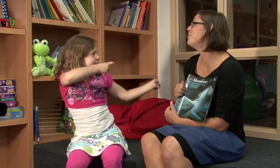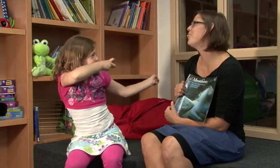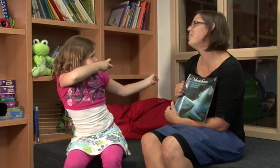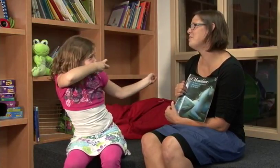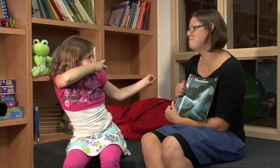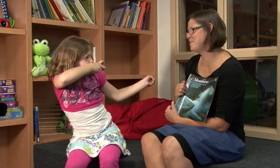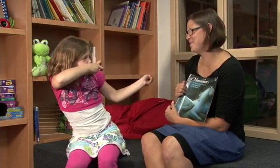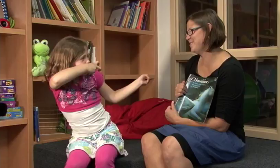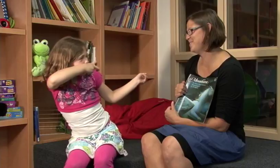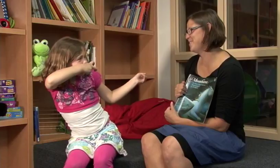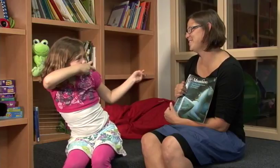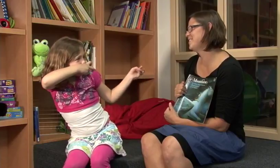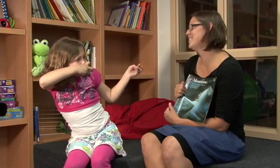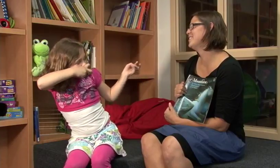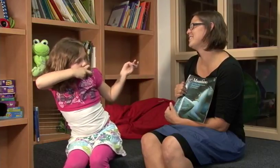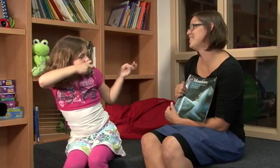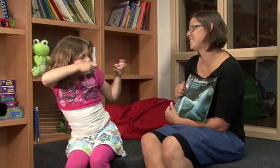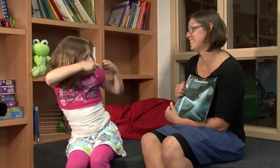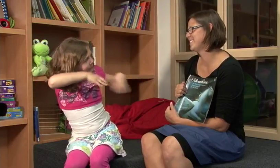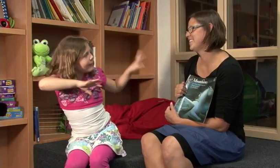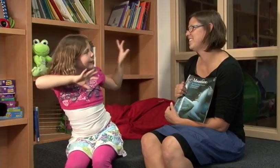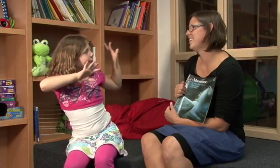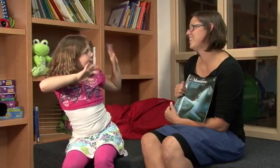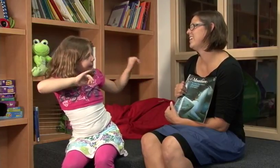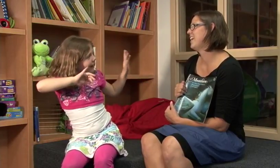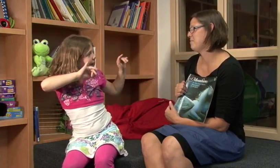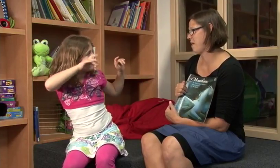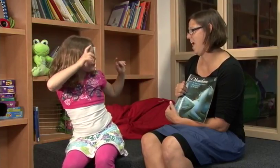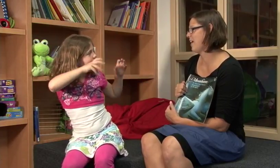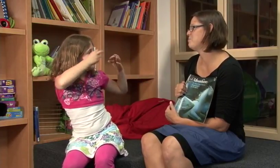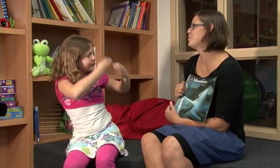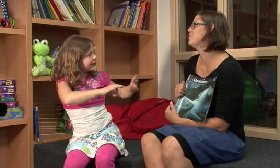They have to pull the moon and then they set it free.